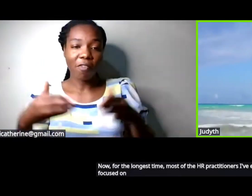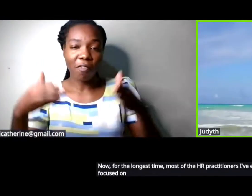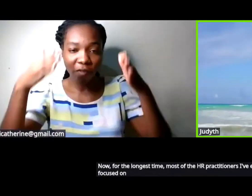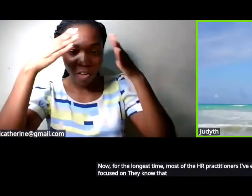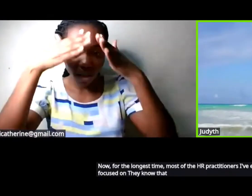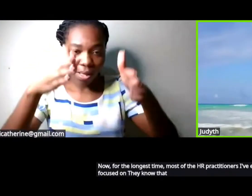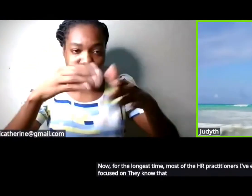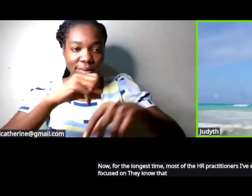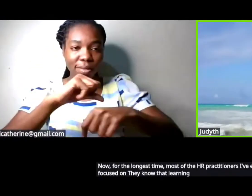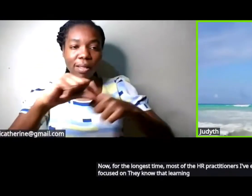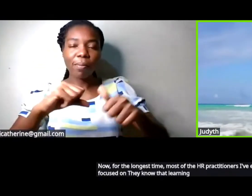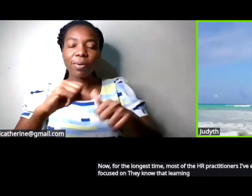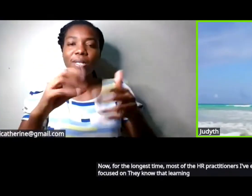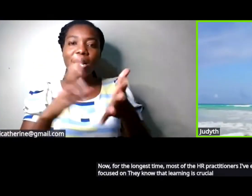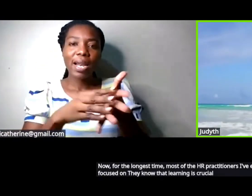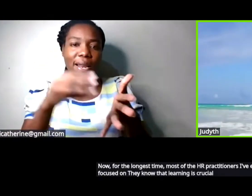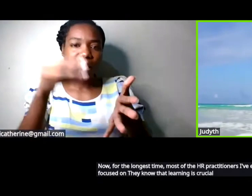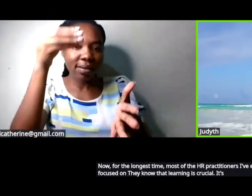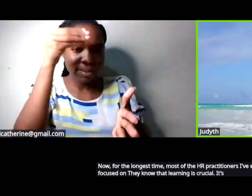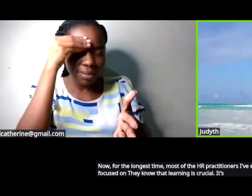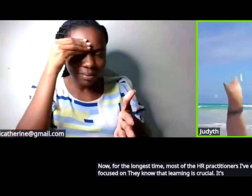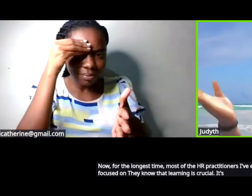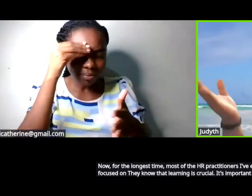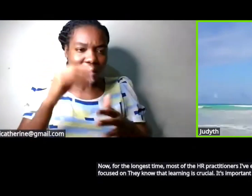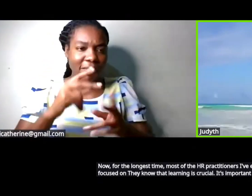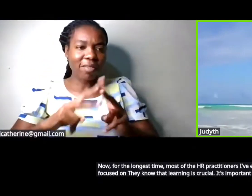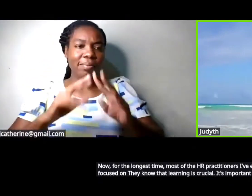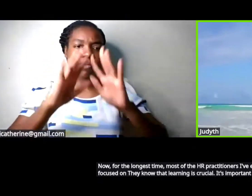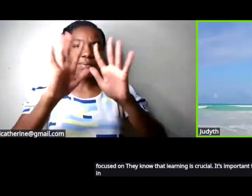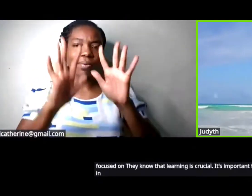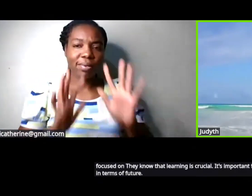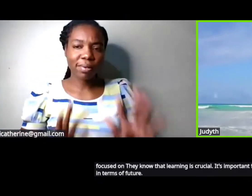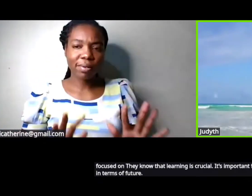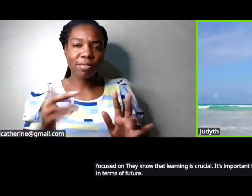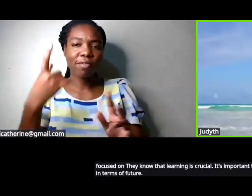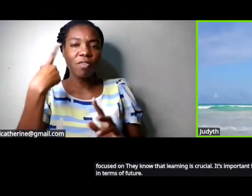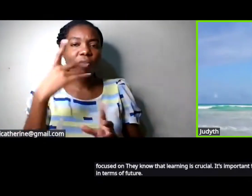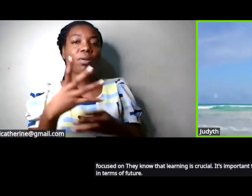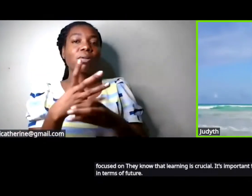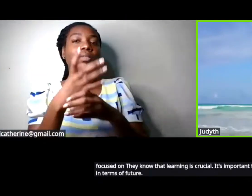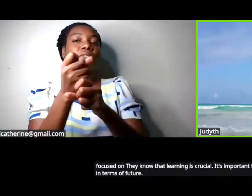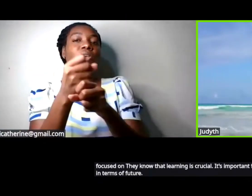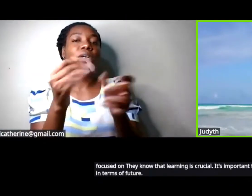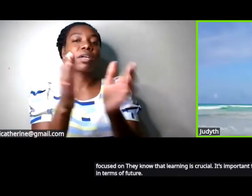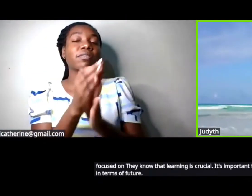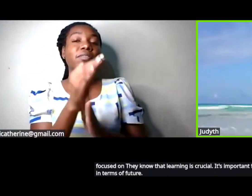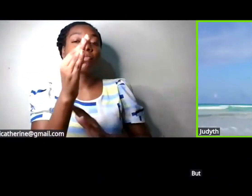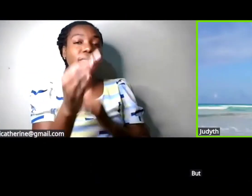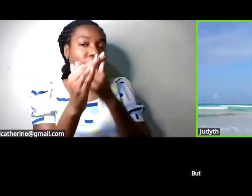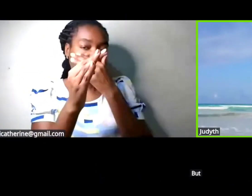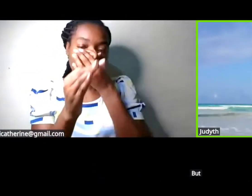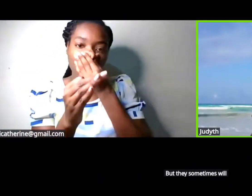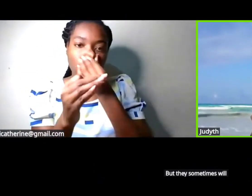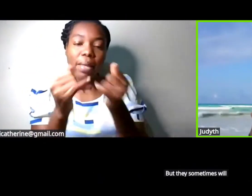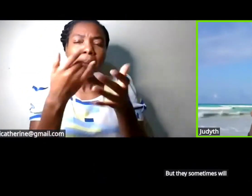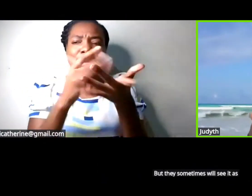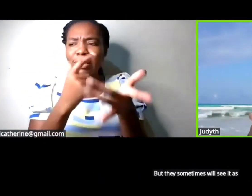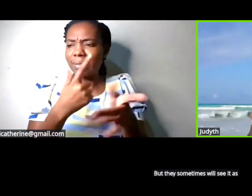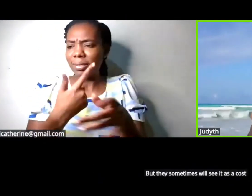learning is crucial. It's important for organizations in terms of future, but they sometimes will see it as a